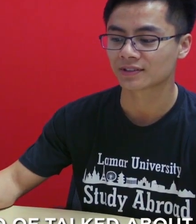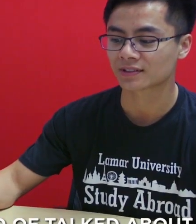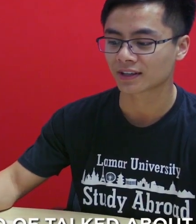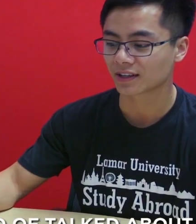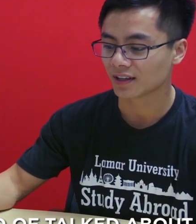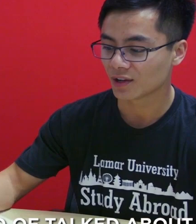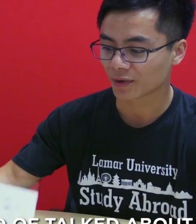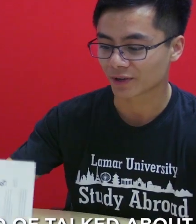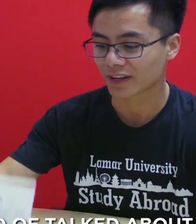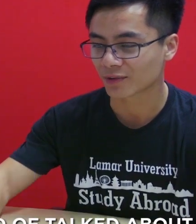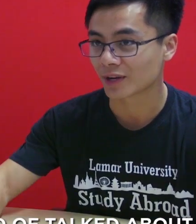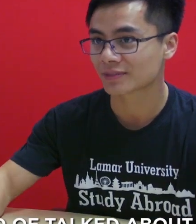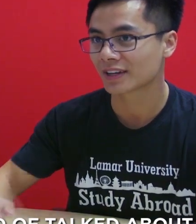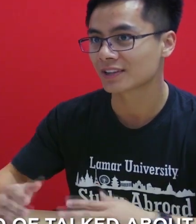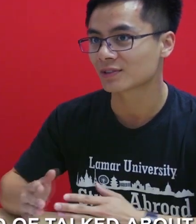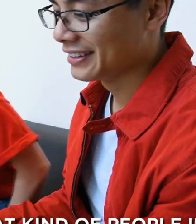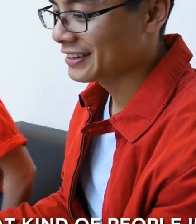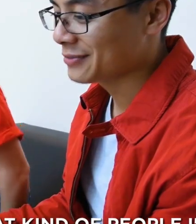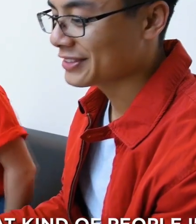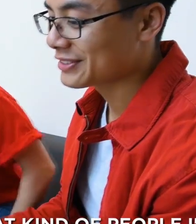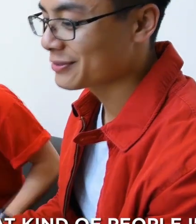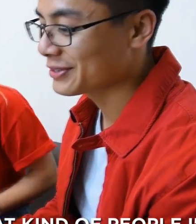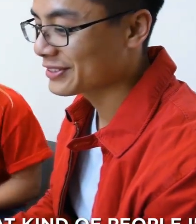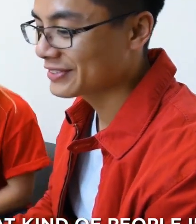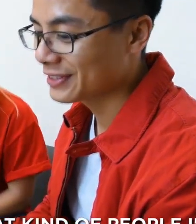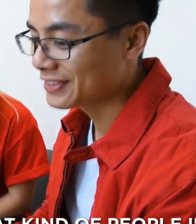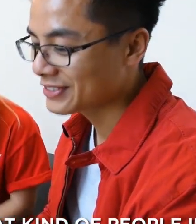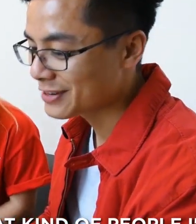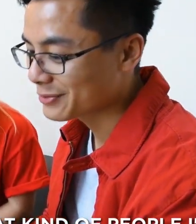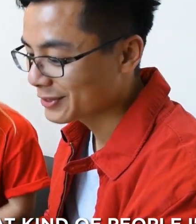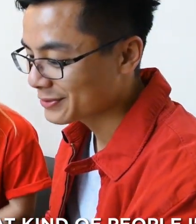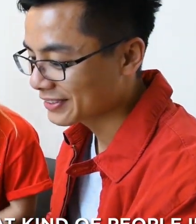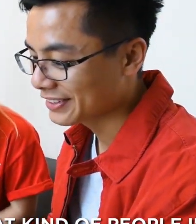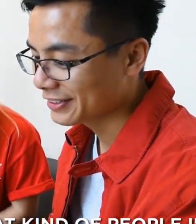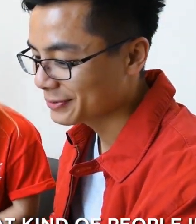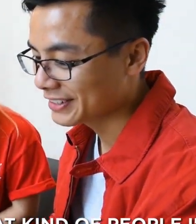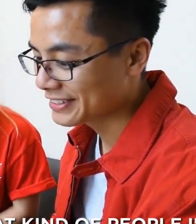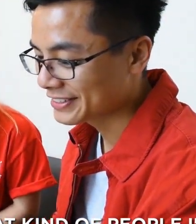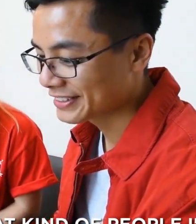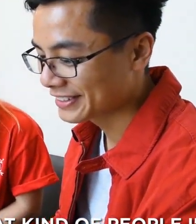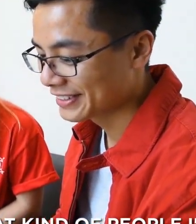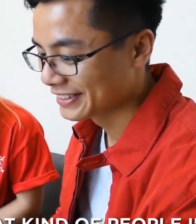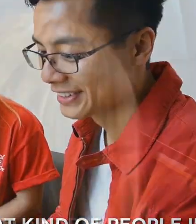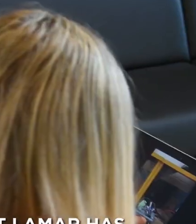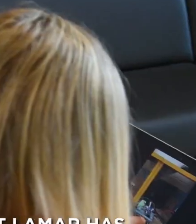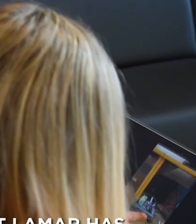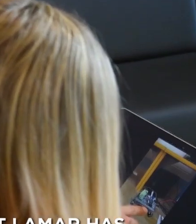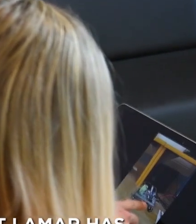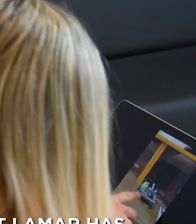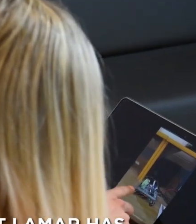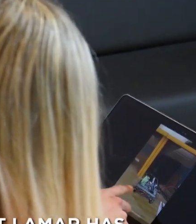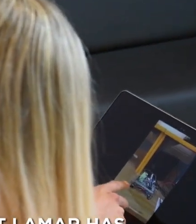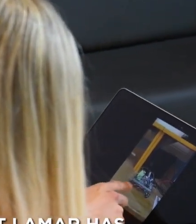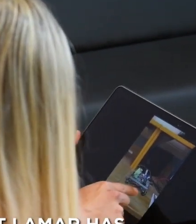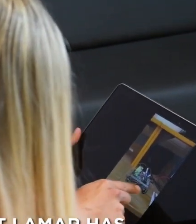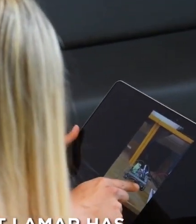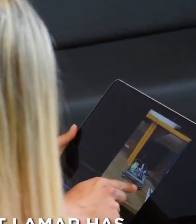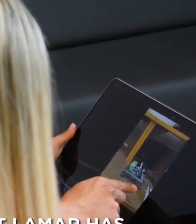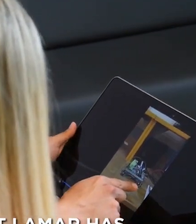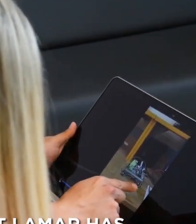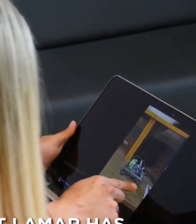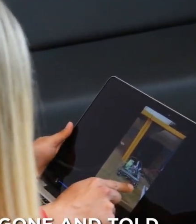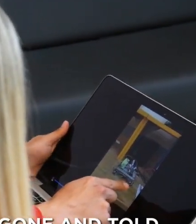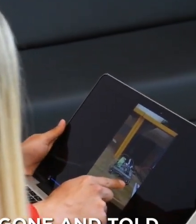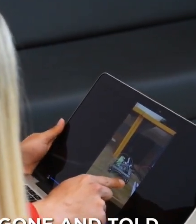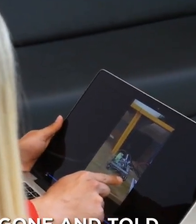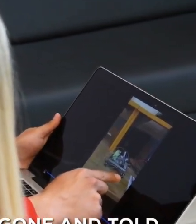kind of talked about school with. I told them about why Lamar was special and what kind of people I've met there and what kind of things everyone at Lamar has accomplished